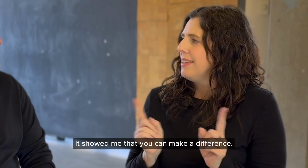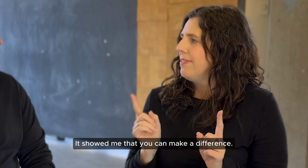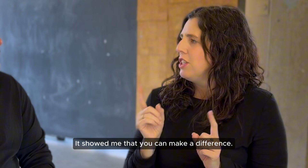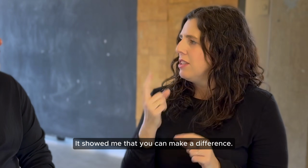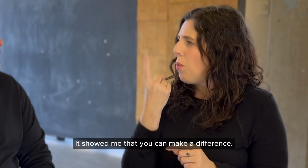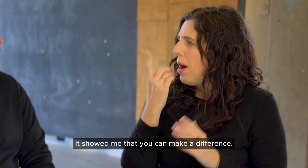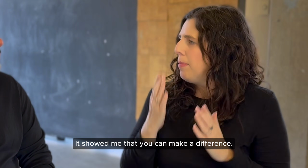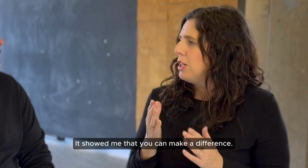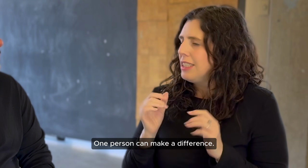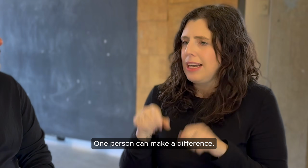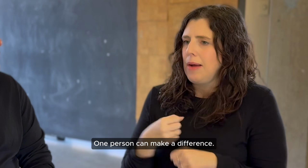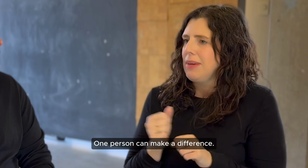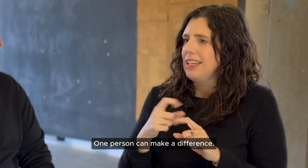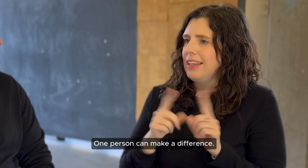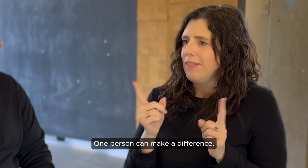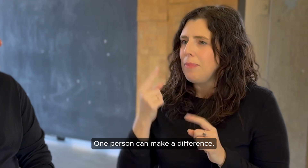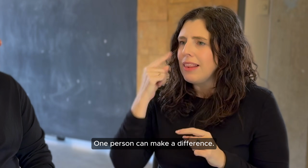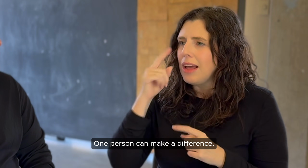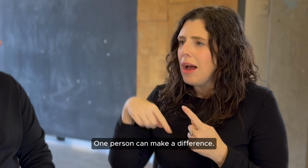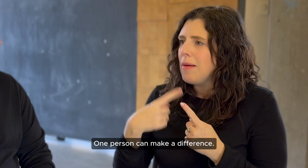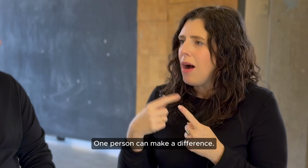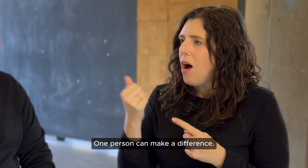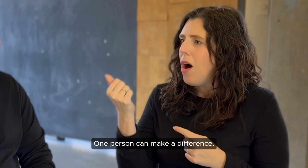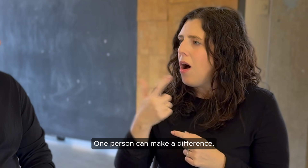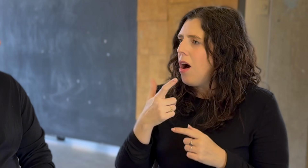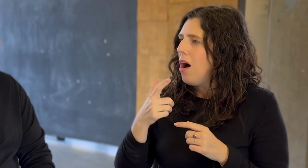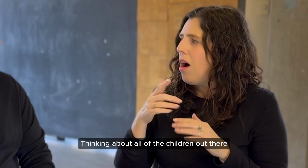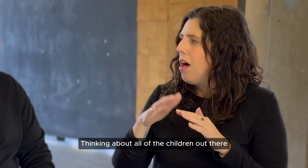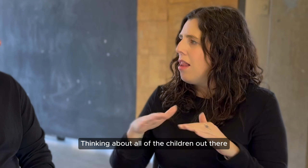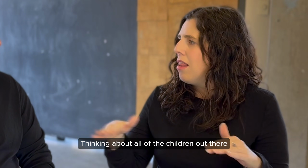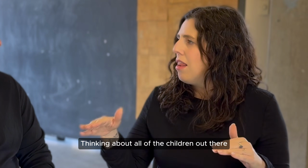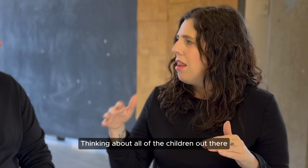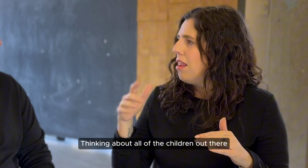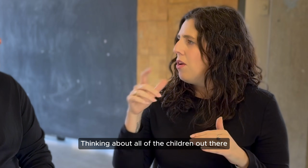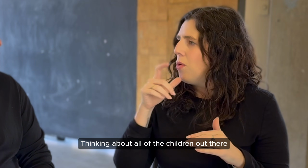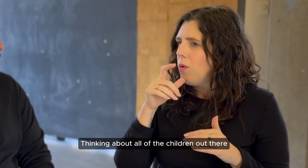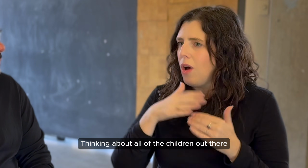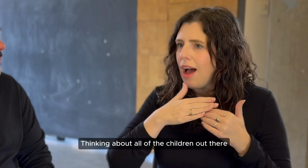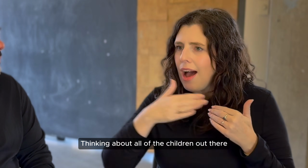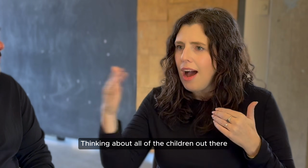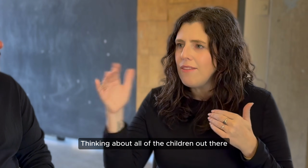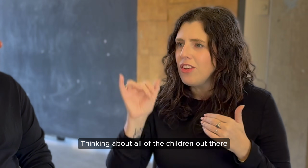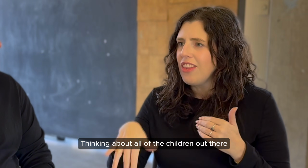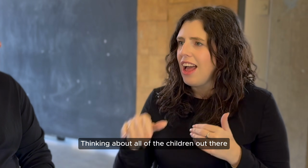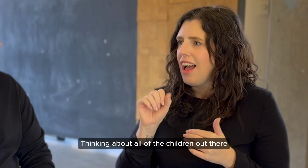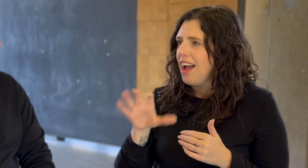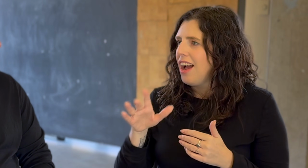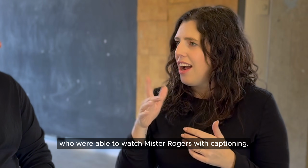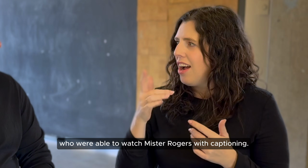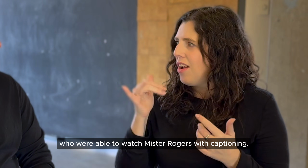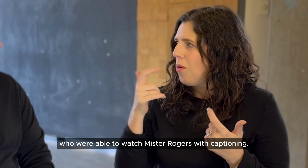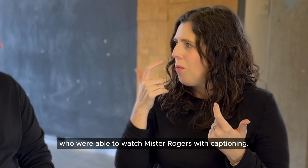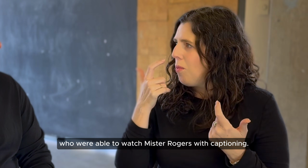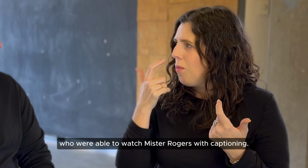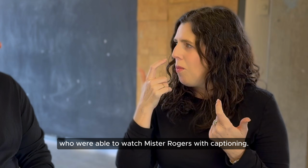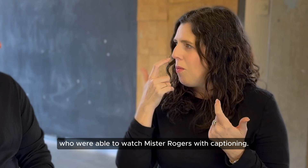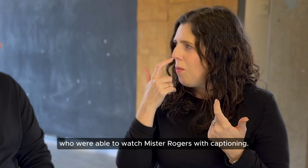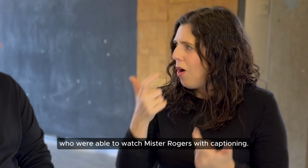can make a difference. One person can make a difference. Thinking about all of the children out there who, after that, were able